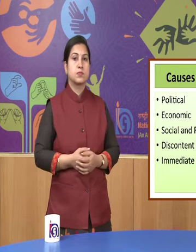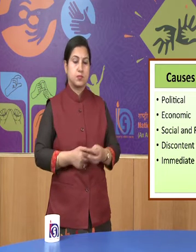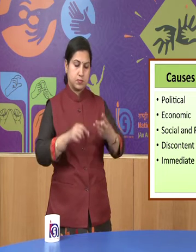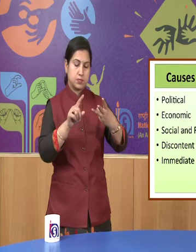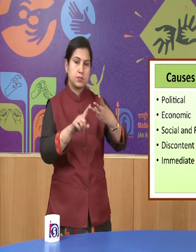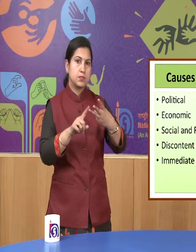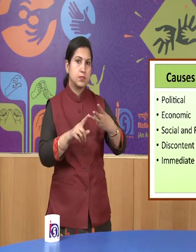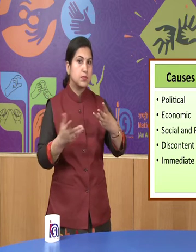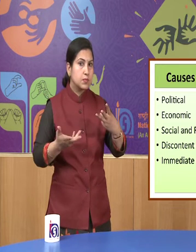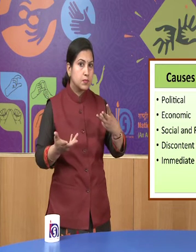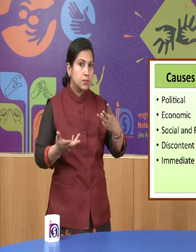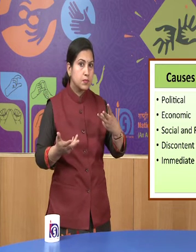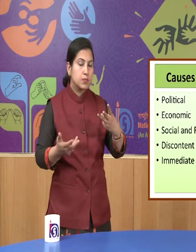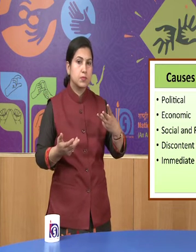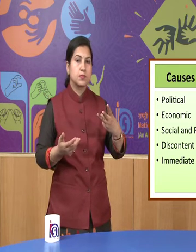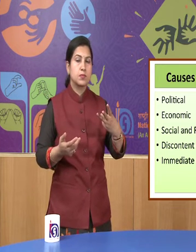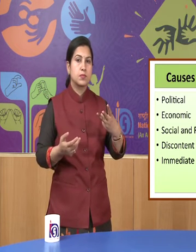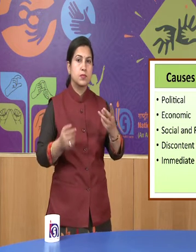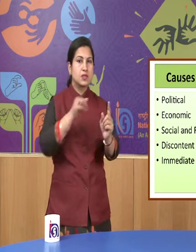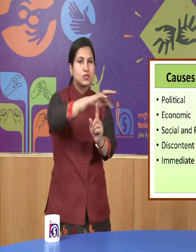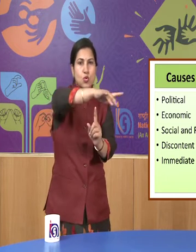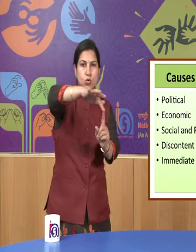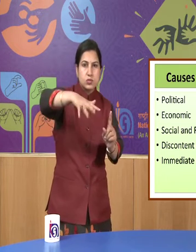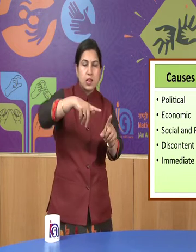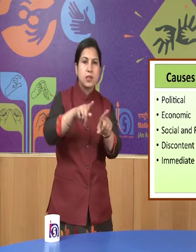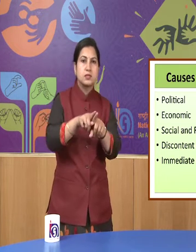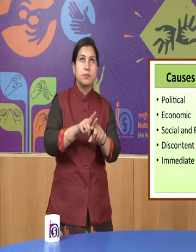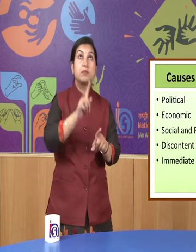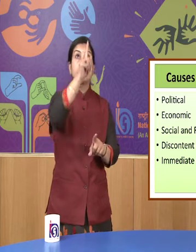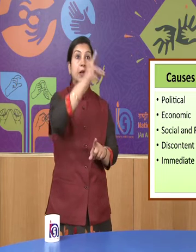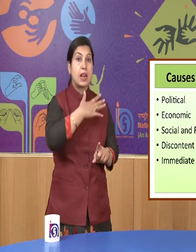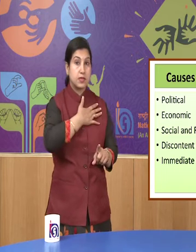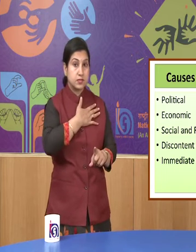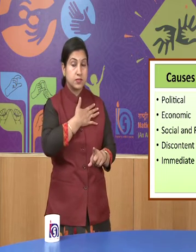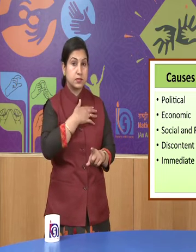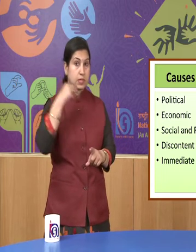The third cause was social and religious cause.